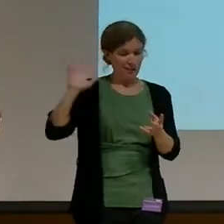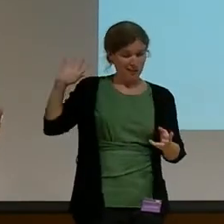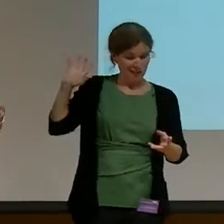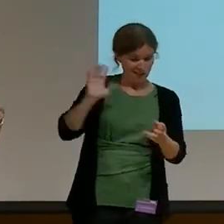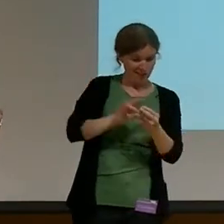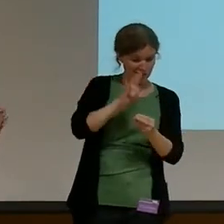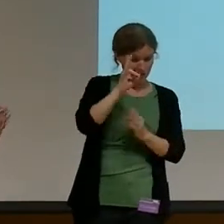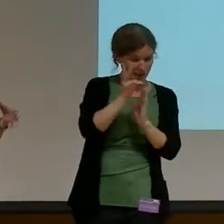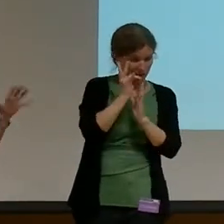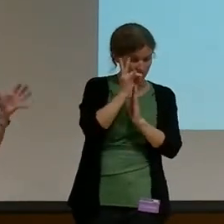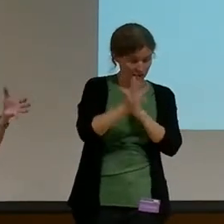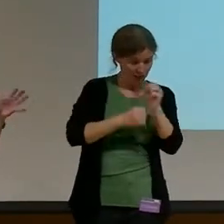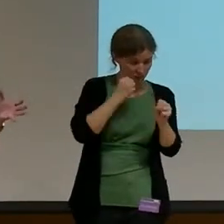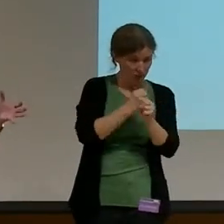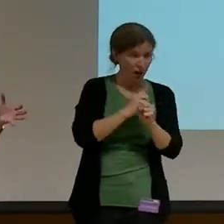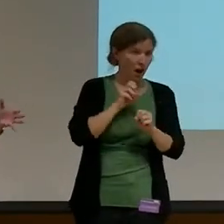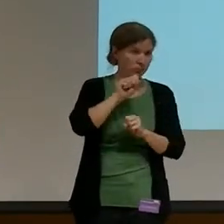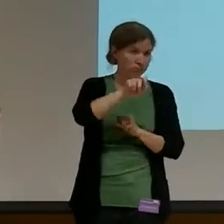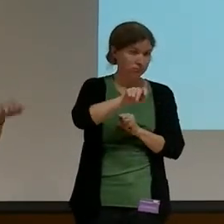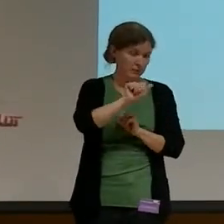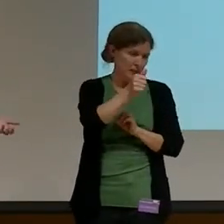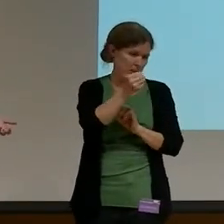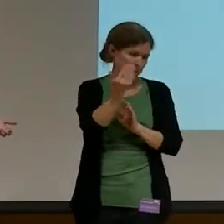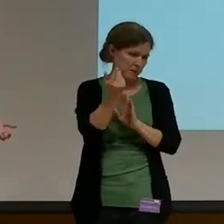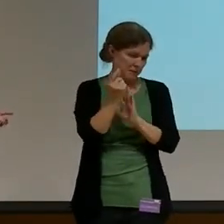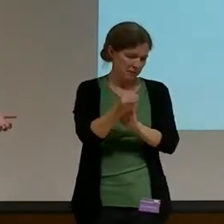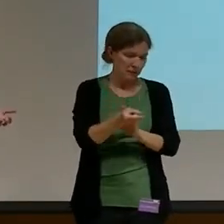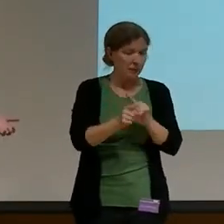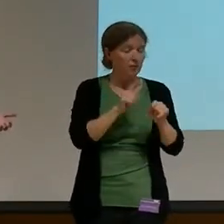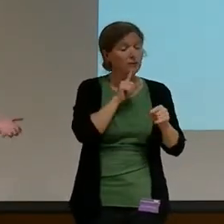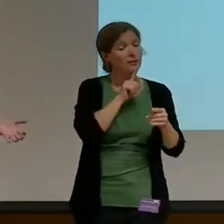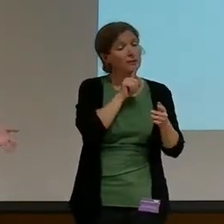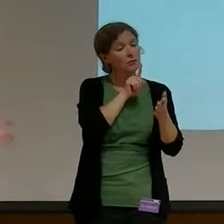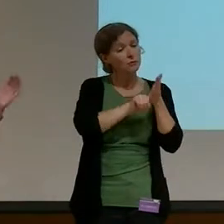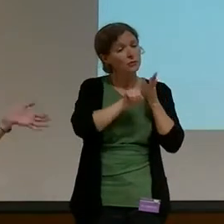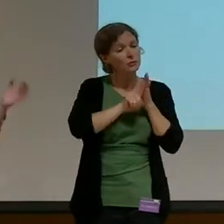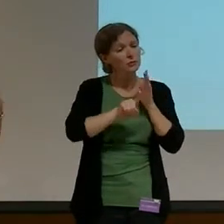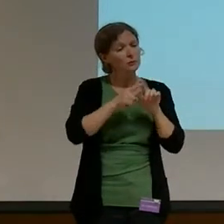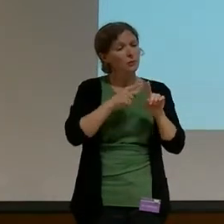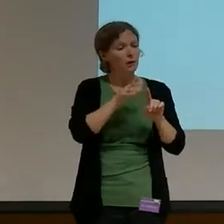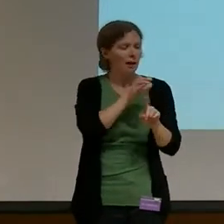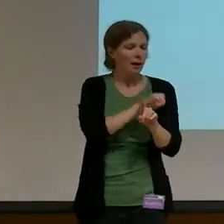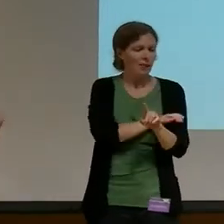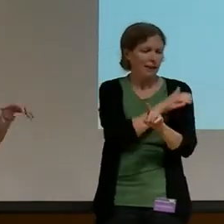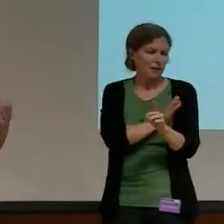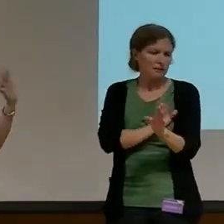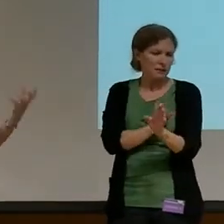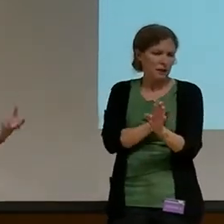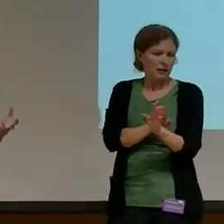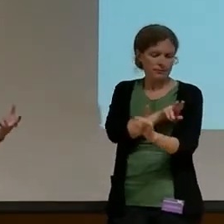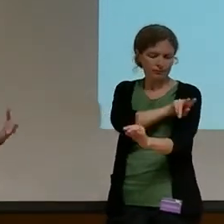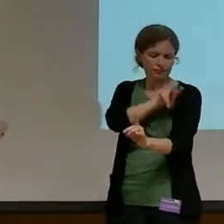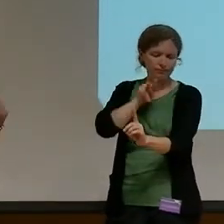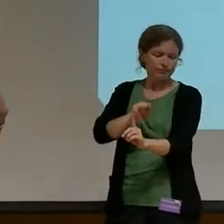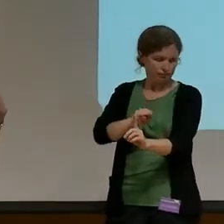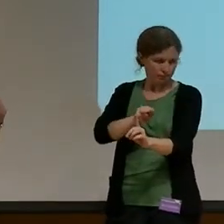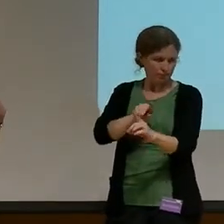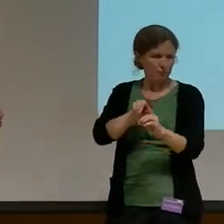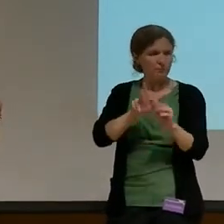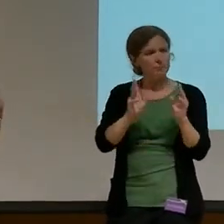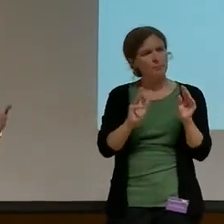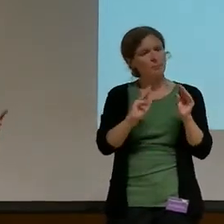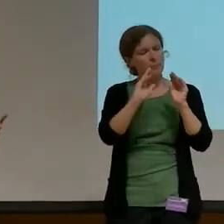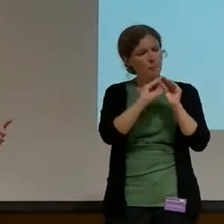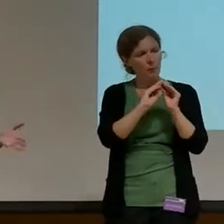that information into the next 10, 15 minutes. But basically, our research really comes from a more clinical psychology kind of perspective. So it's